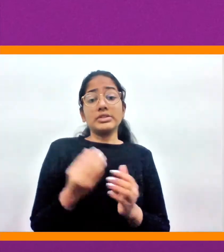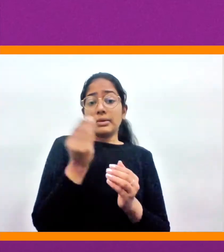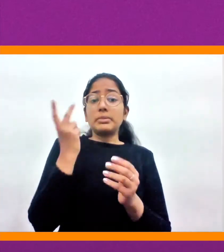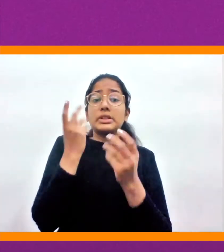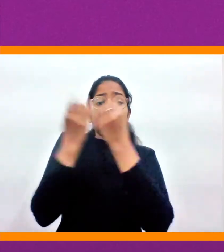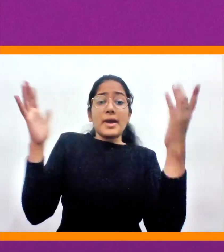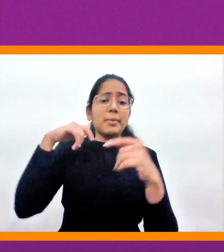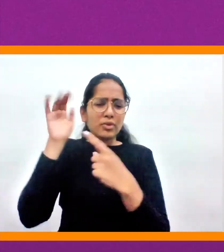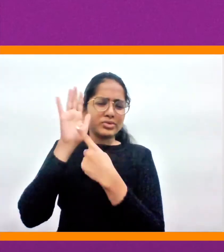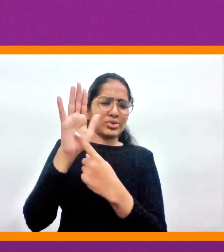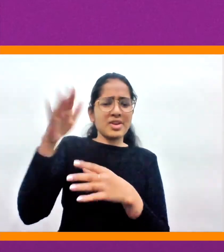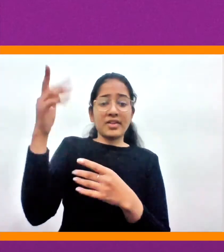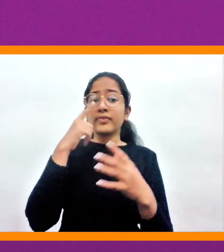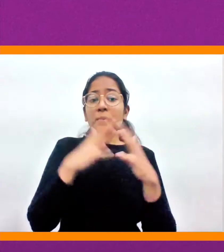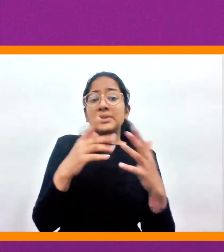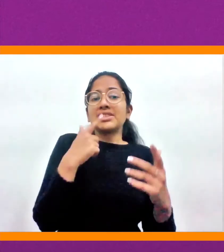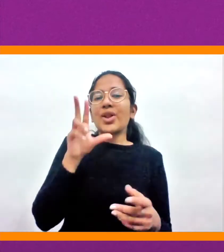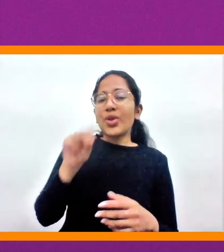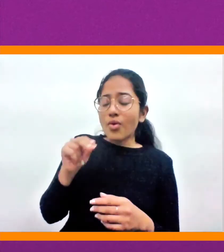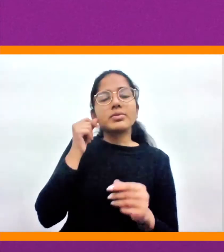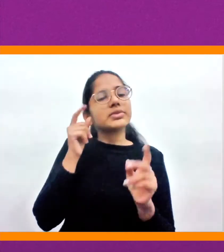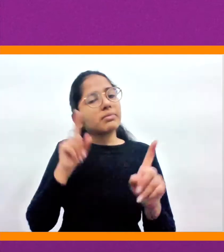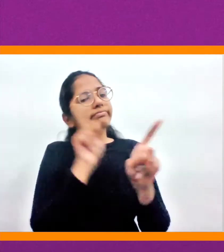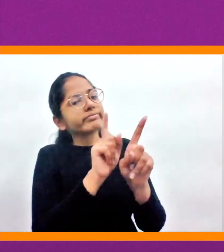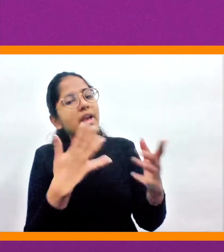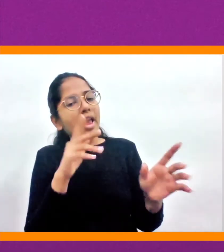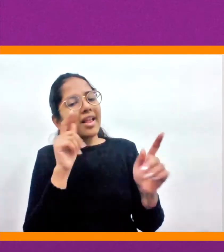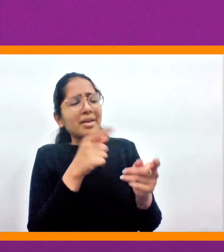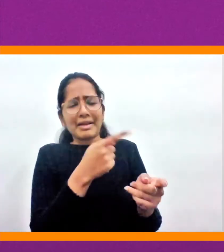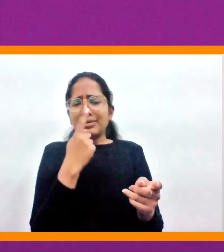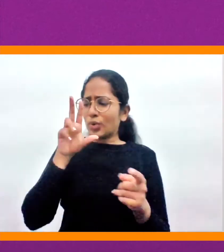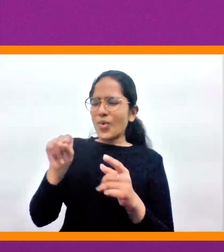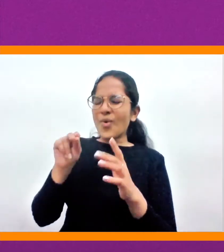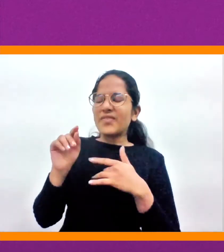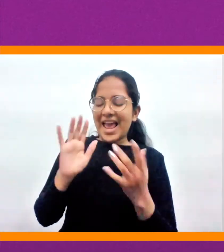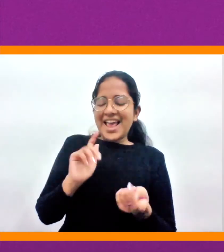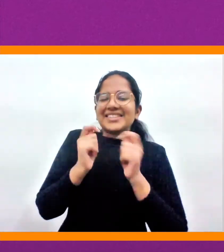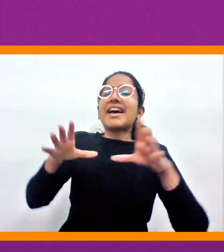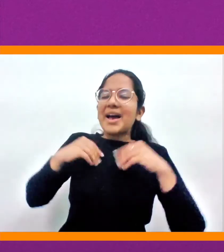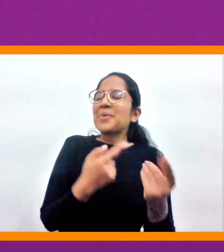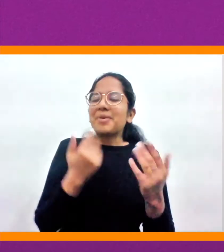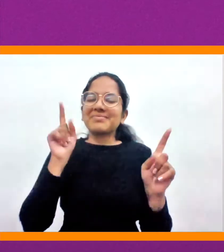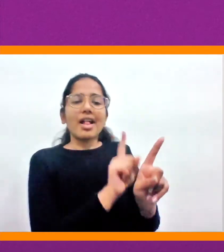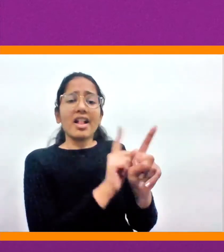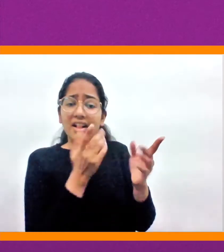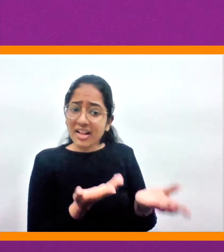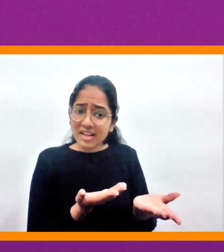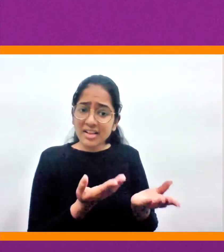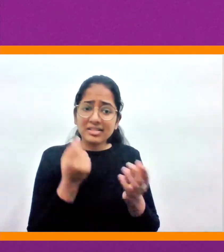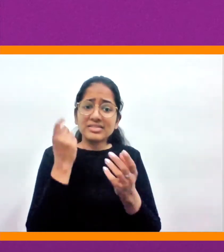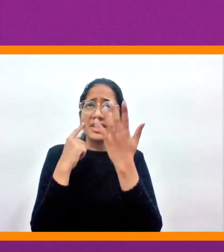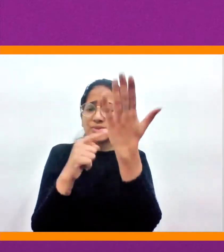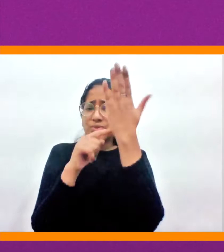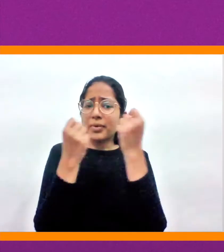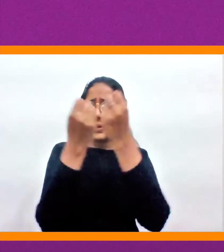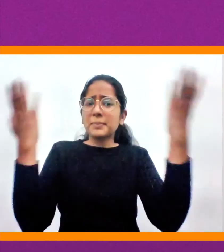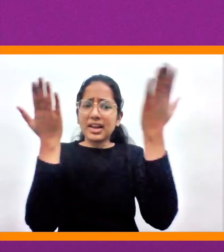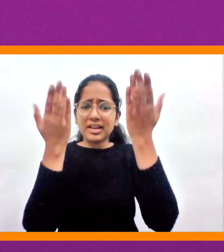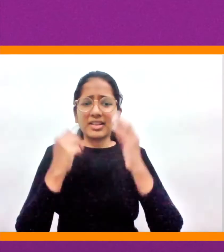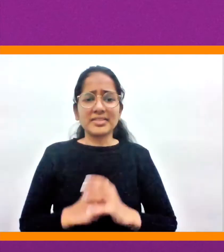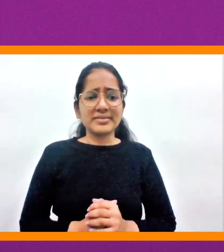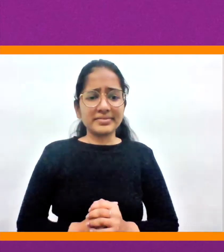say no and are in fact discouraged so as not to seem unaccommodating. Moreover, when Bollywood